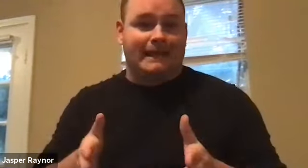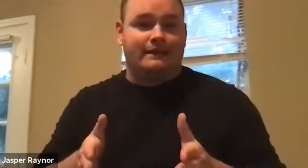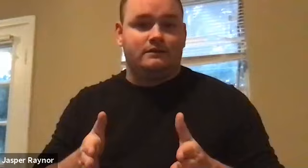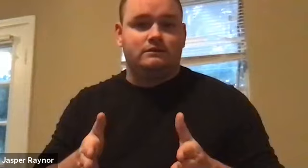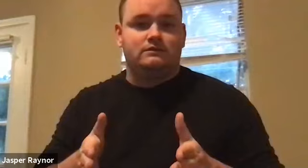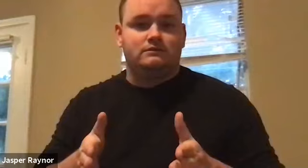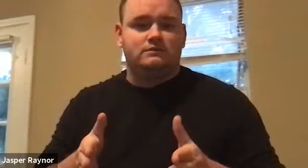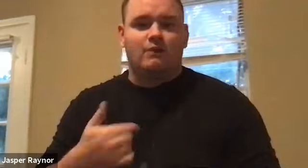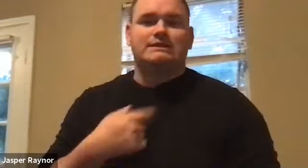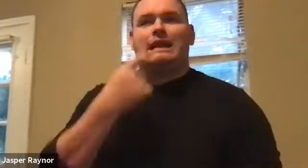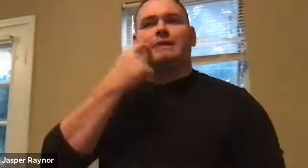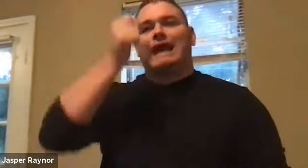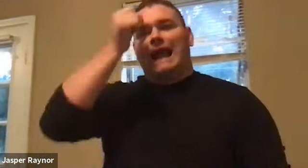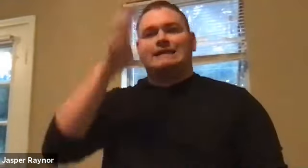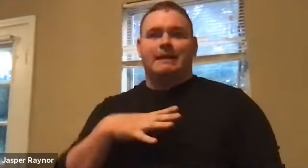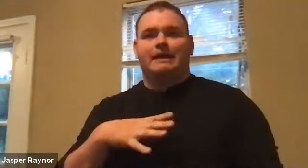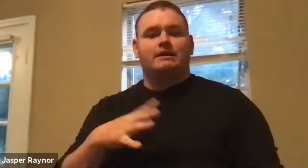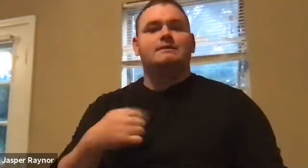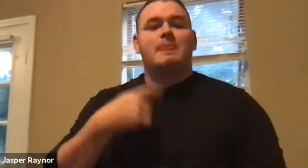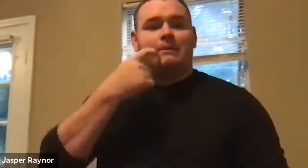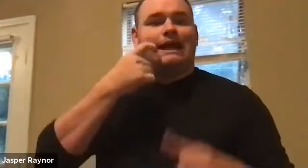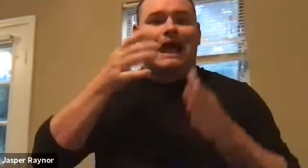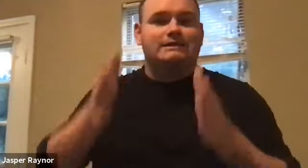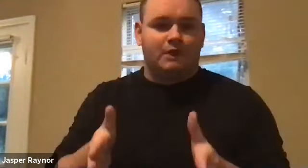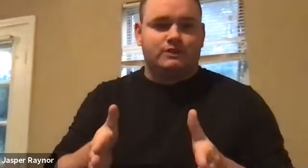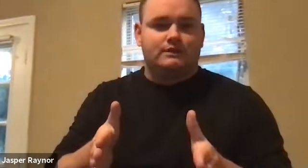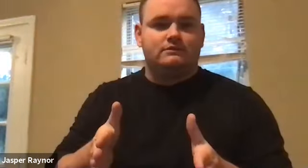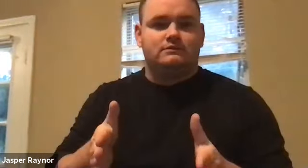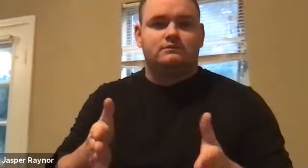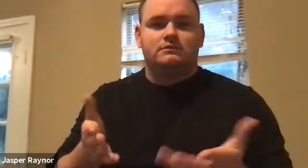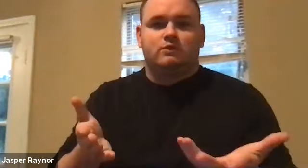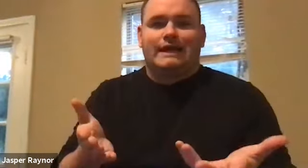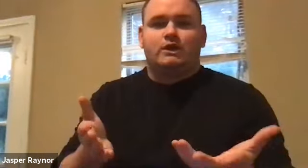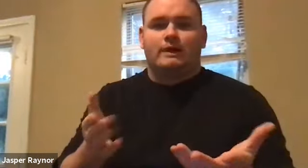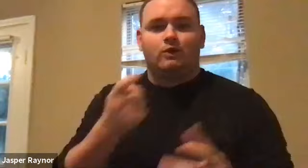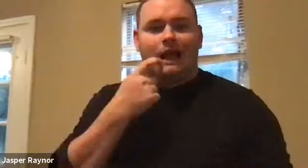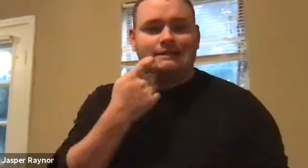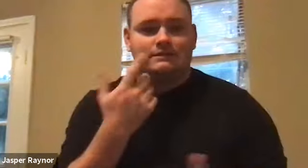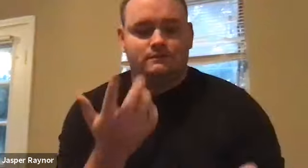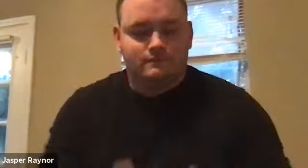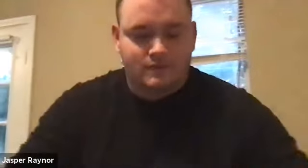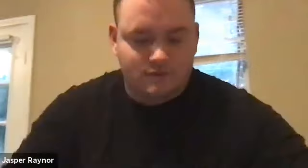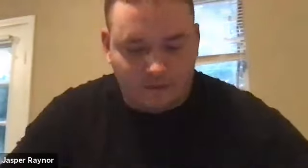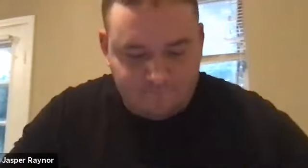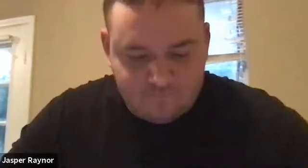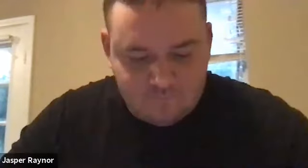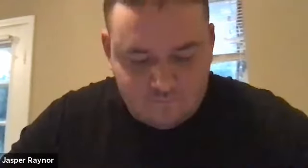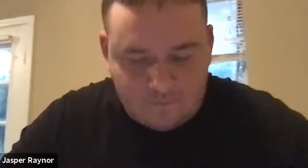man. I wouldn't say I'm a glass man. I'm a glass person. What I do glass. Wow. Got